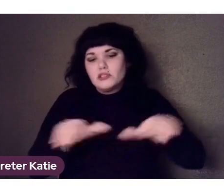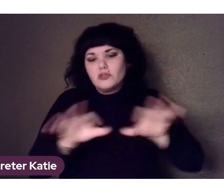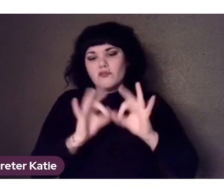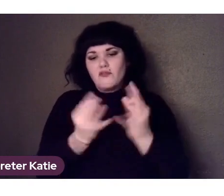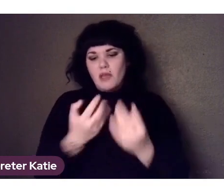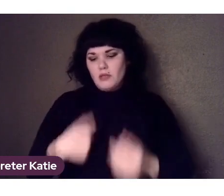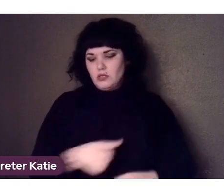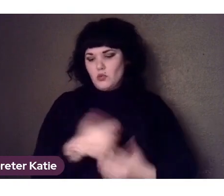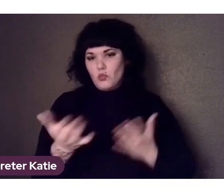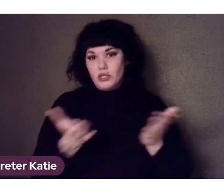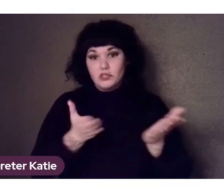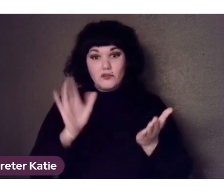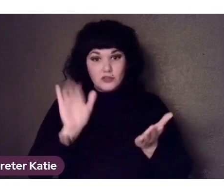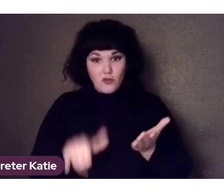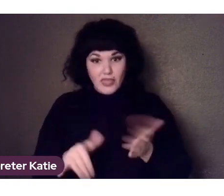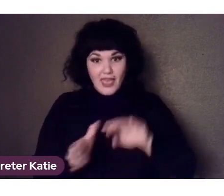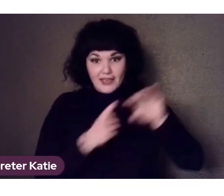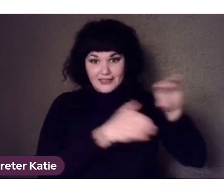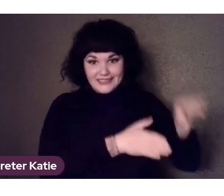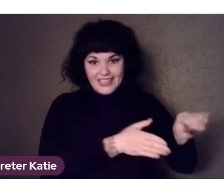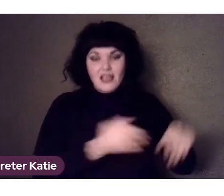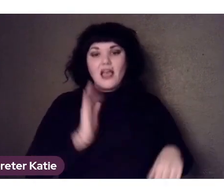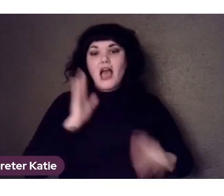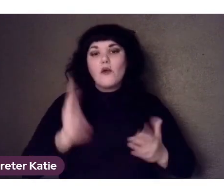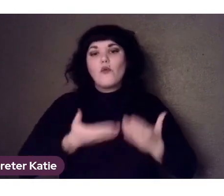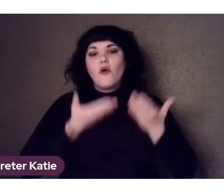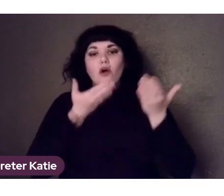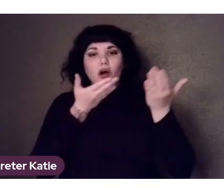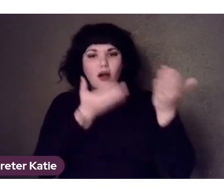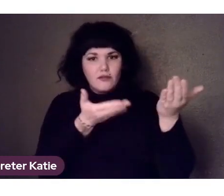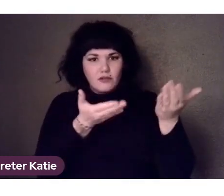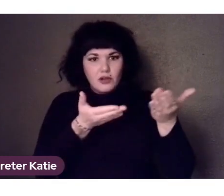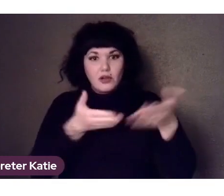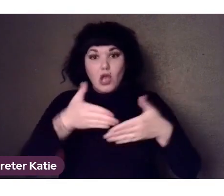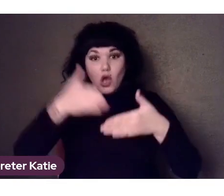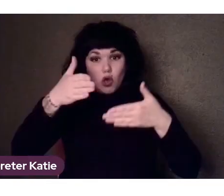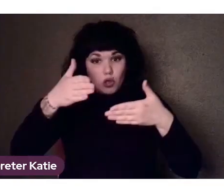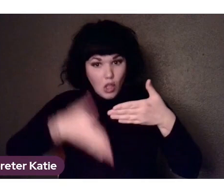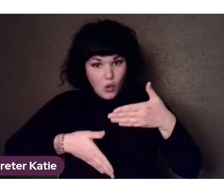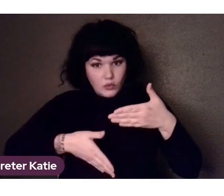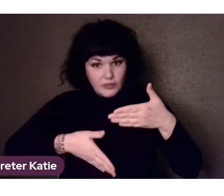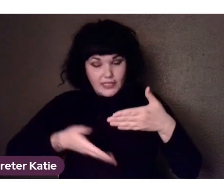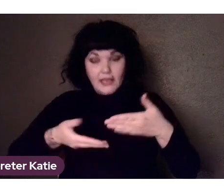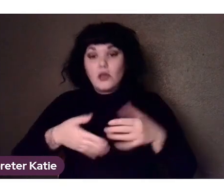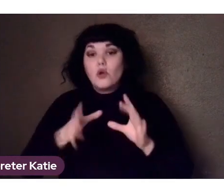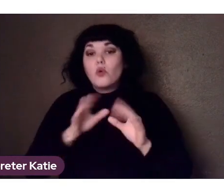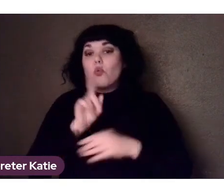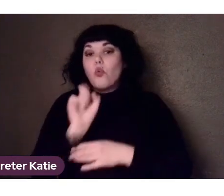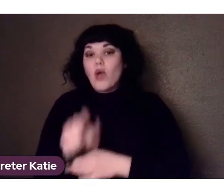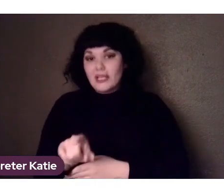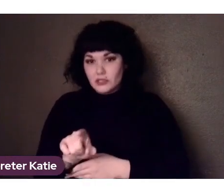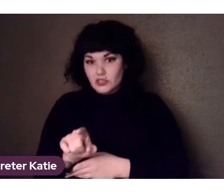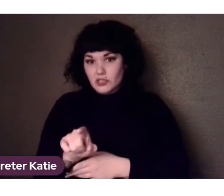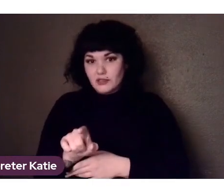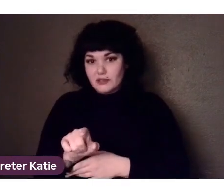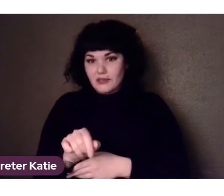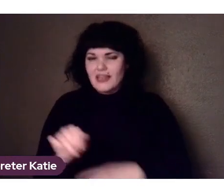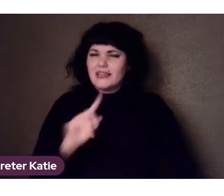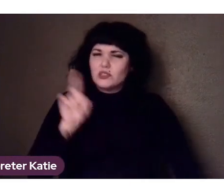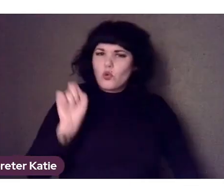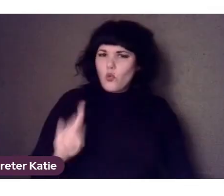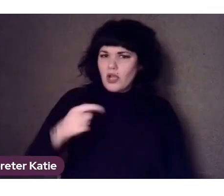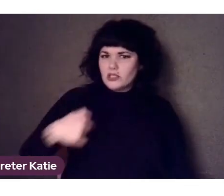with that, I am going to offer a closing question. And it's a question that we have been sitting with in